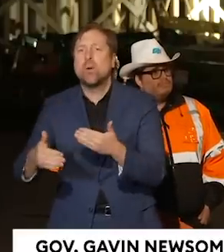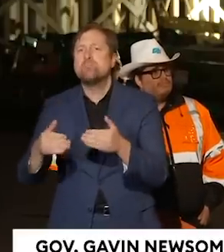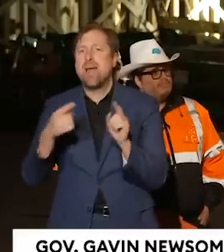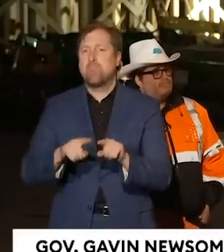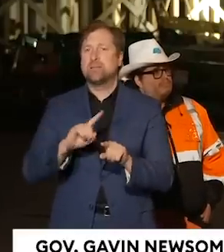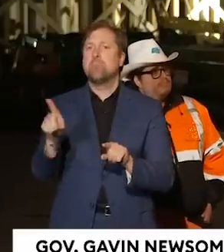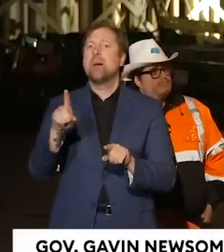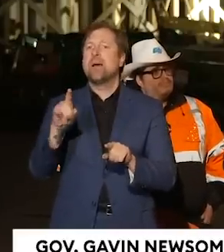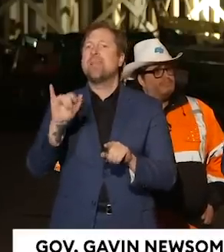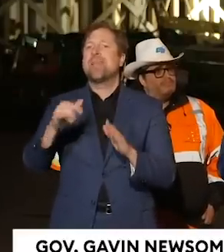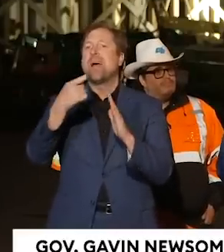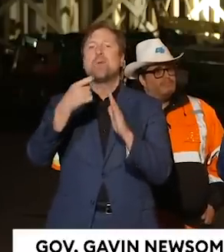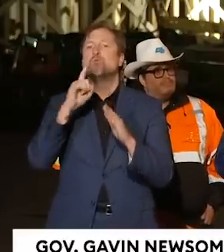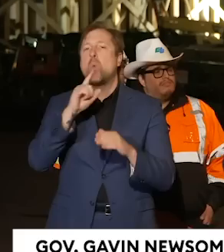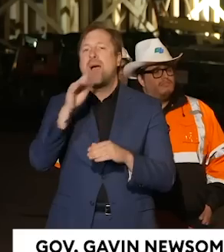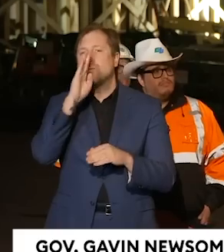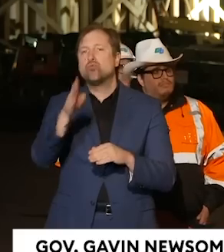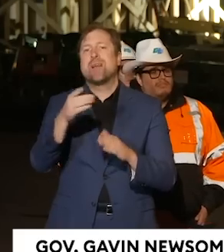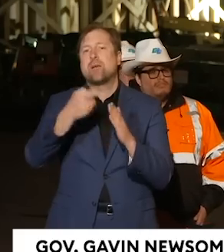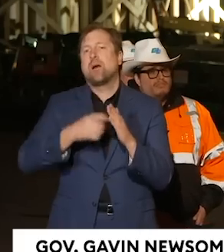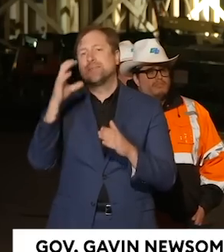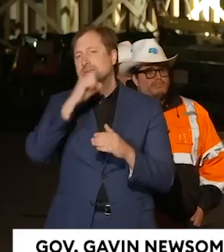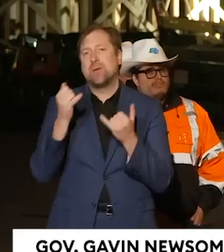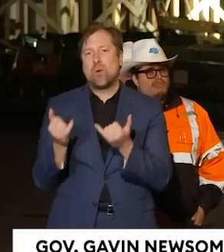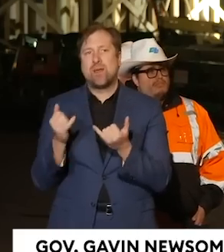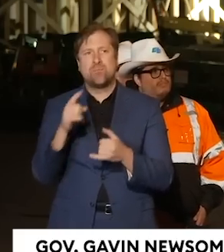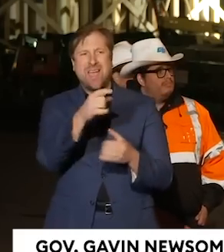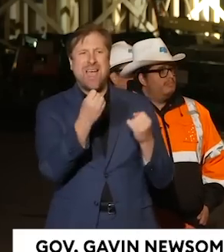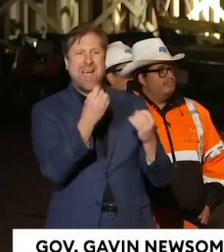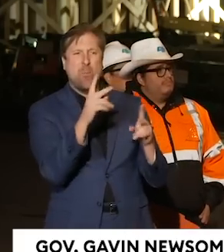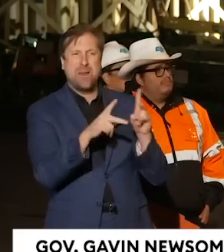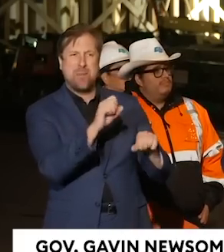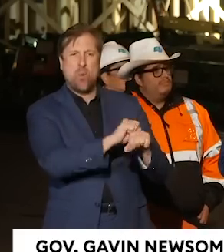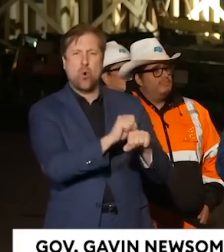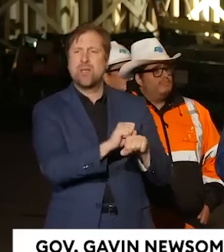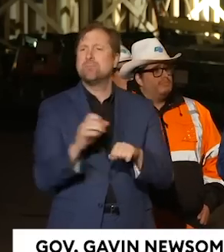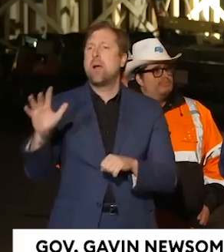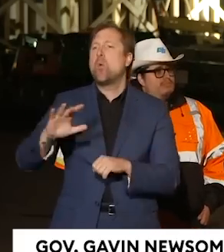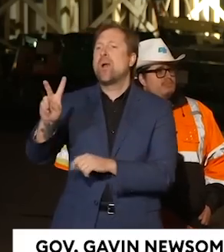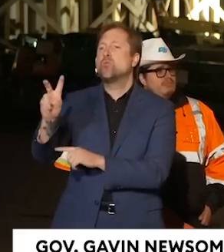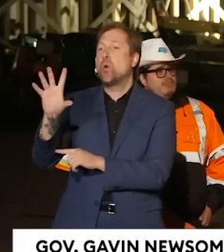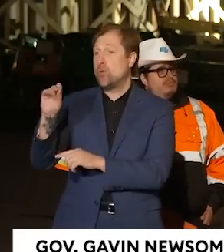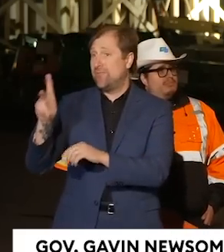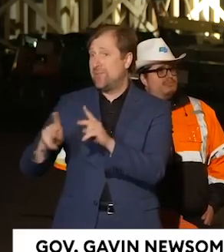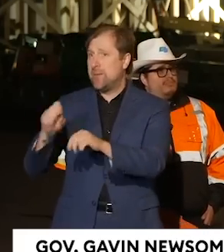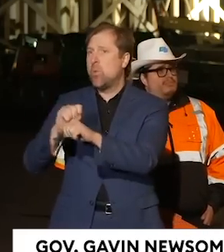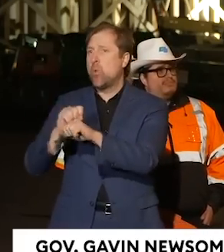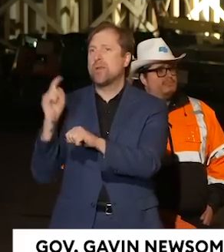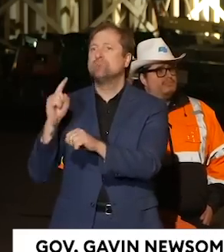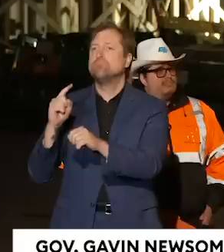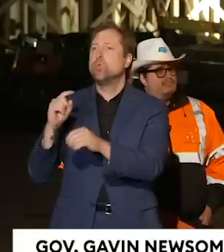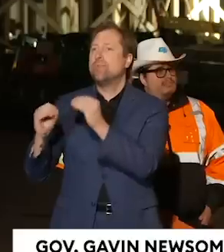no direct cost estimate at this time. How many people are working on it? We have about 250 people, and I